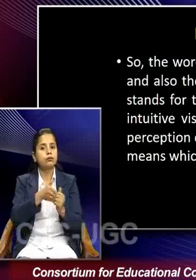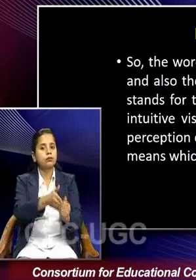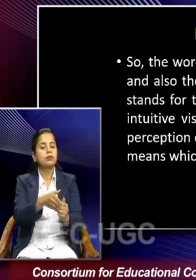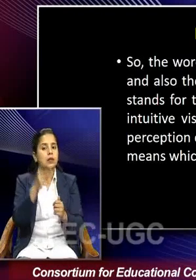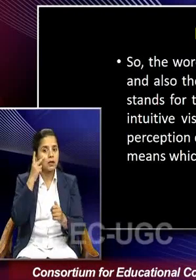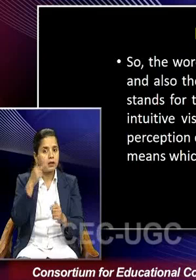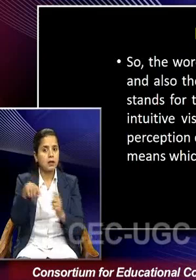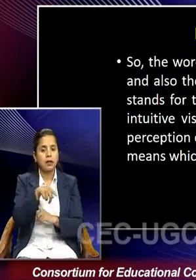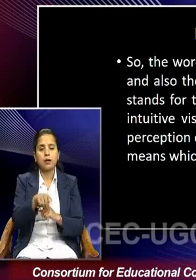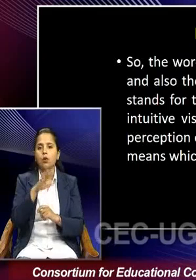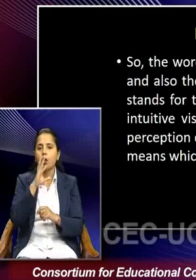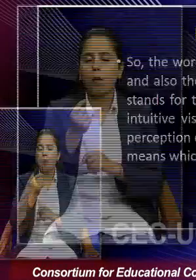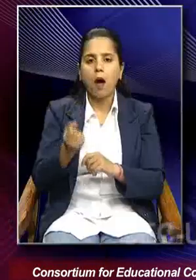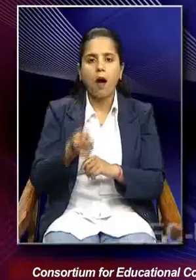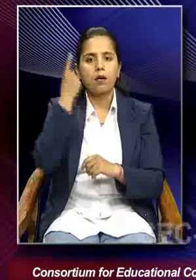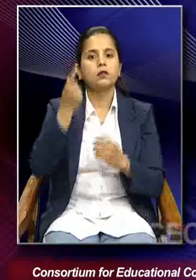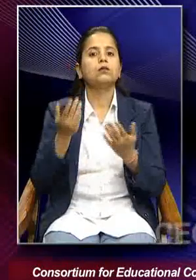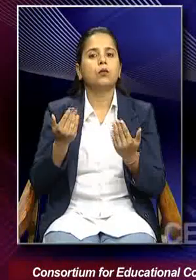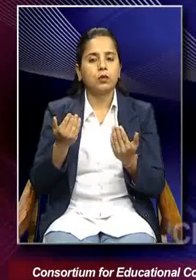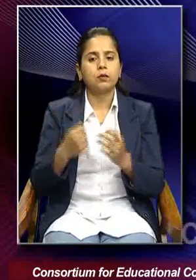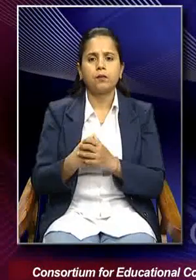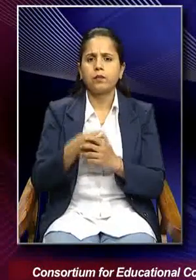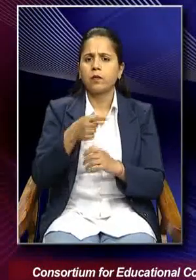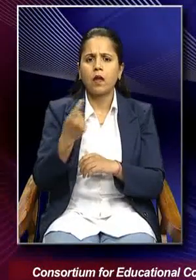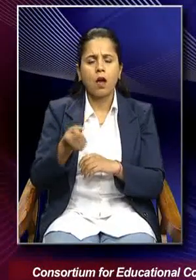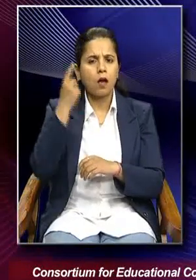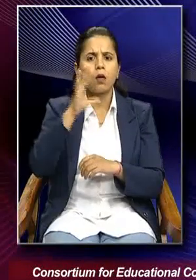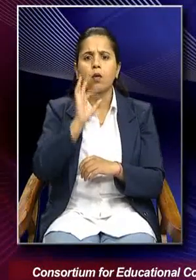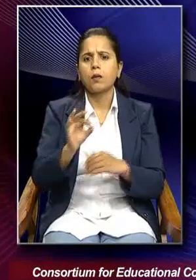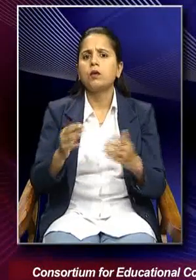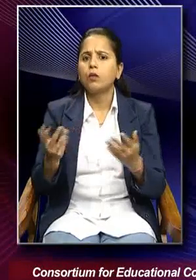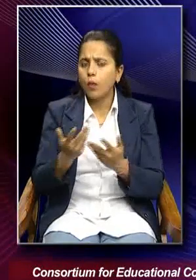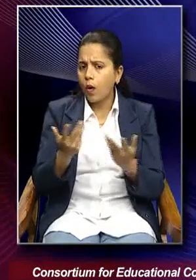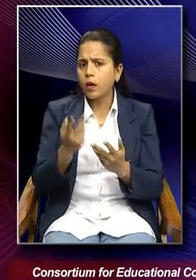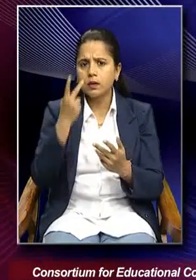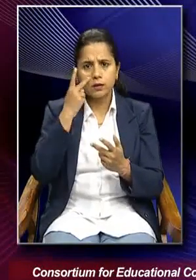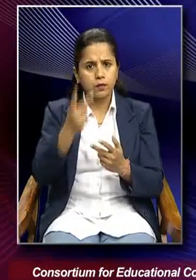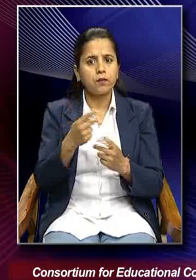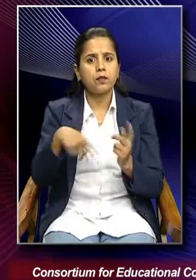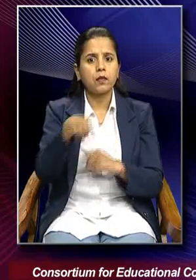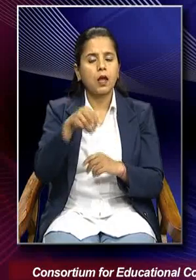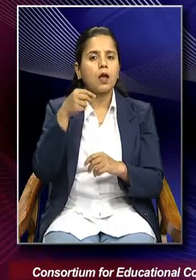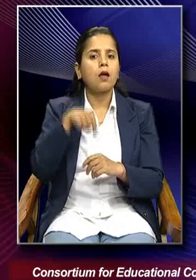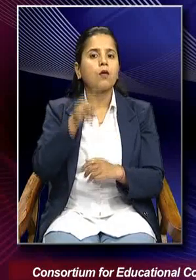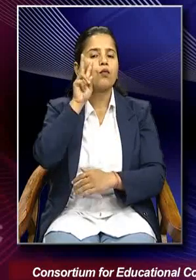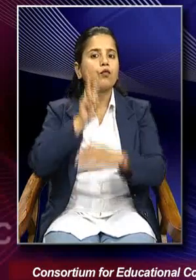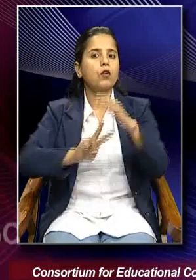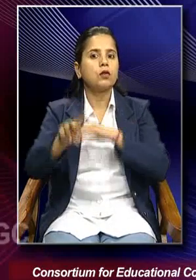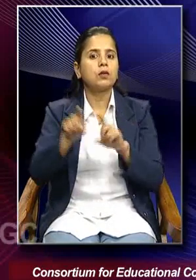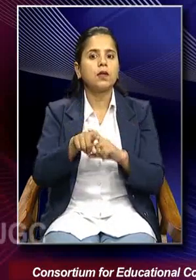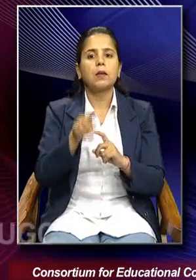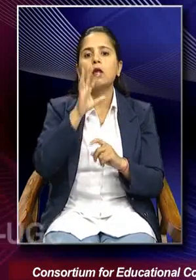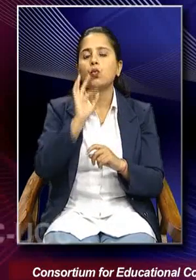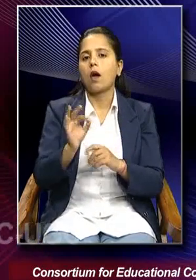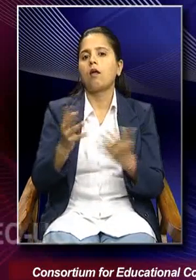this realization. What is this realization? This realization is the vision of